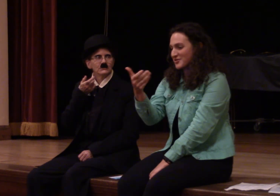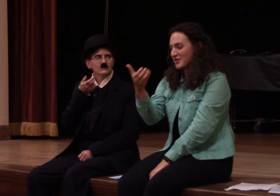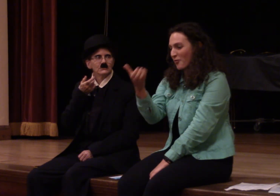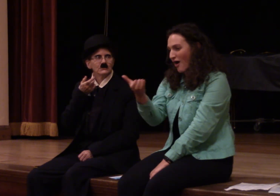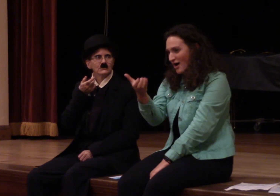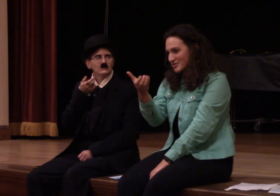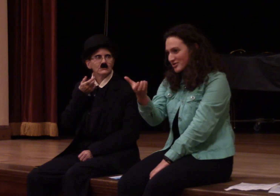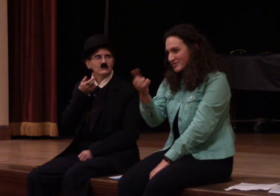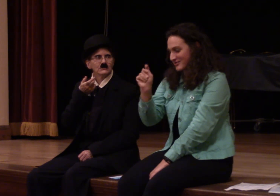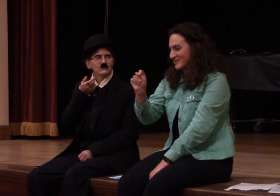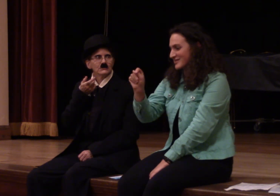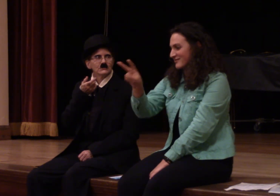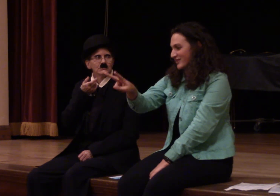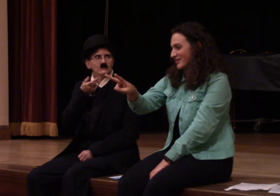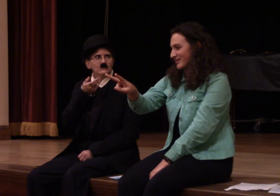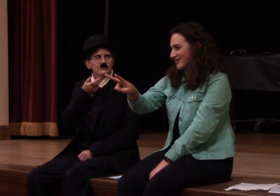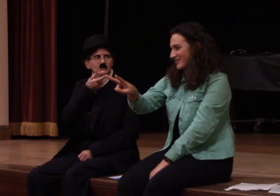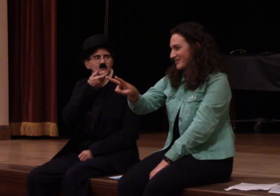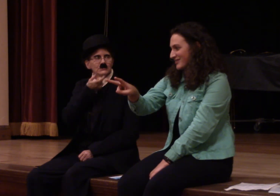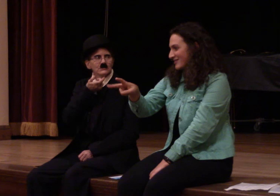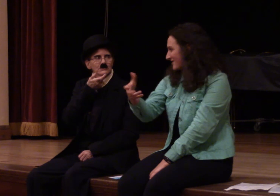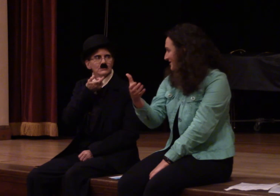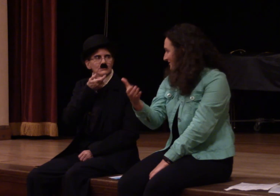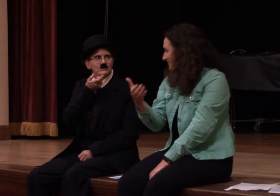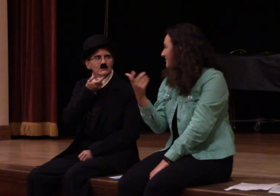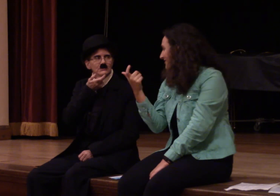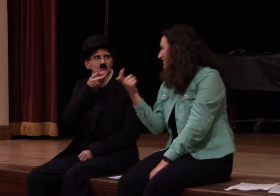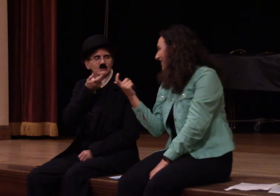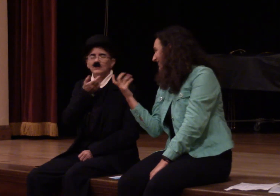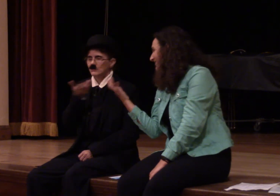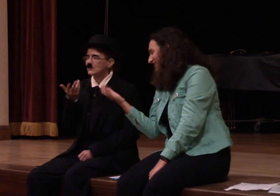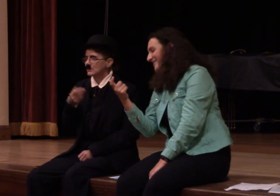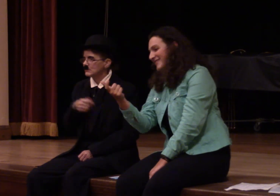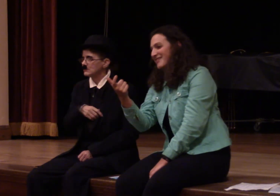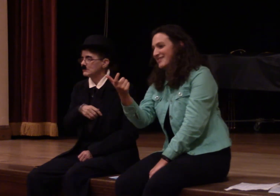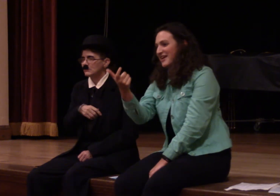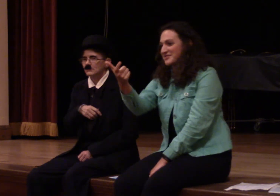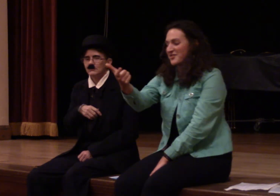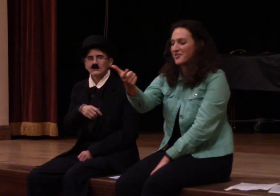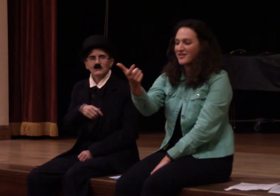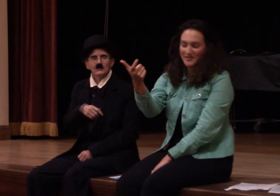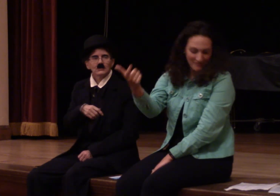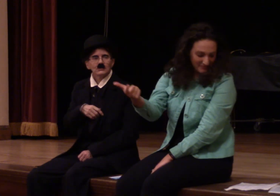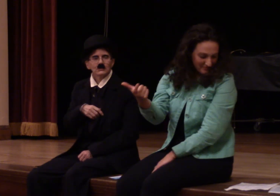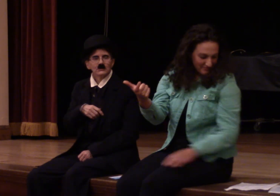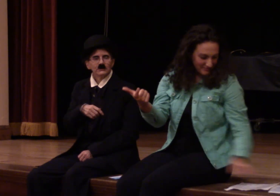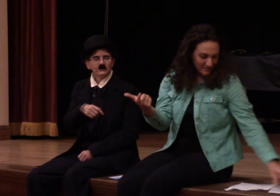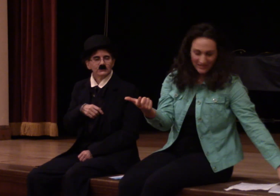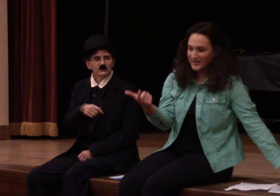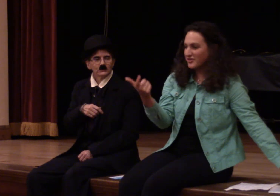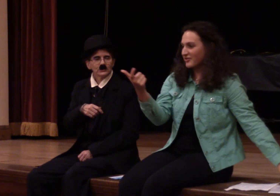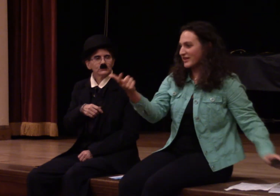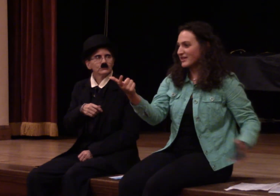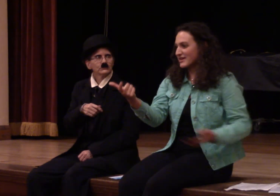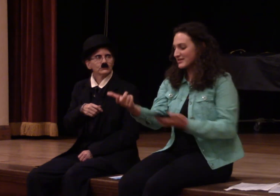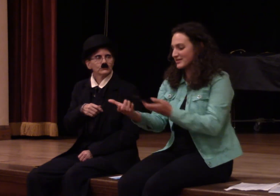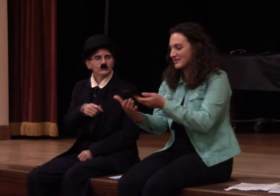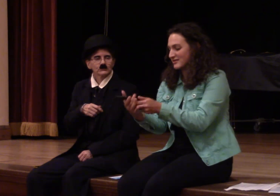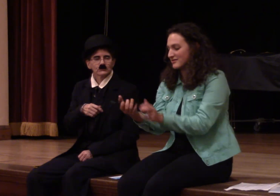to watch TV. Yeah. Yeah, so either like this or